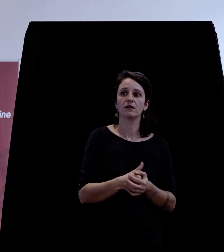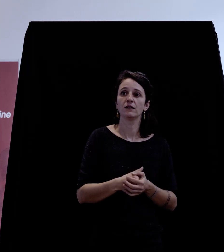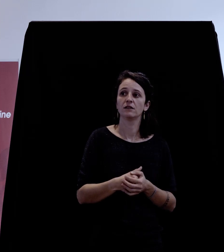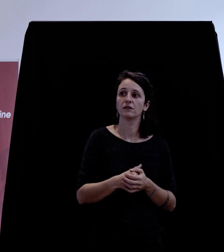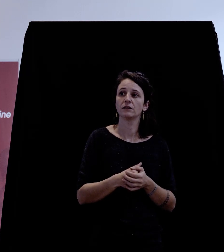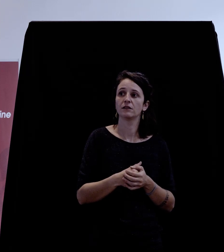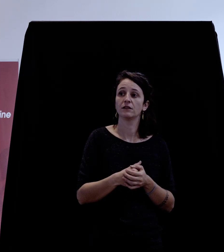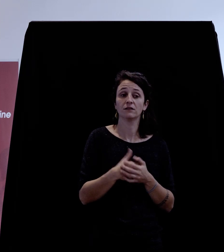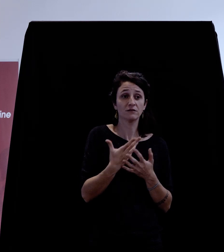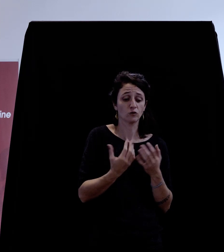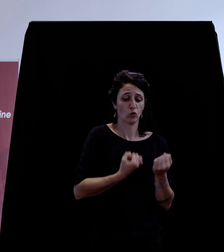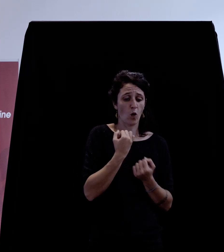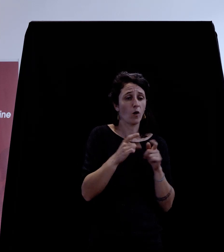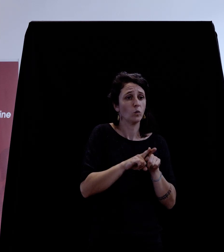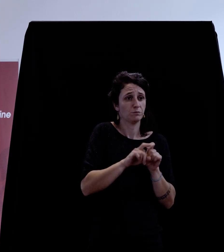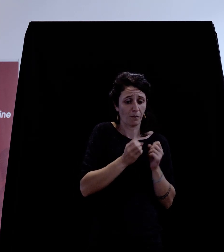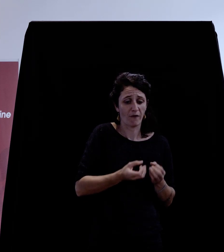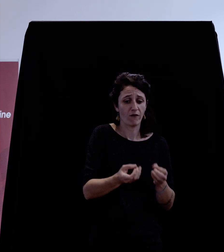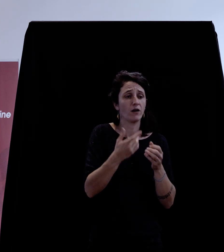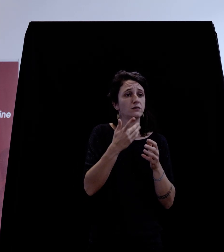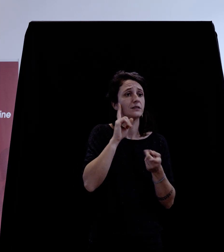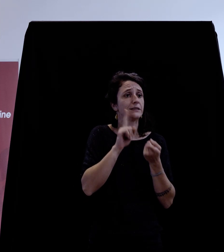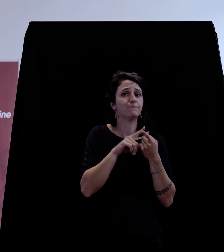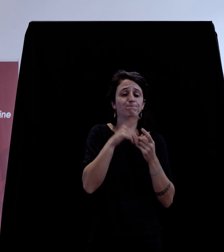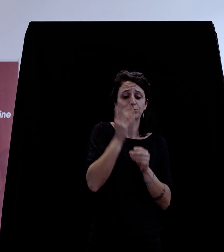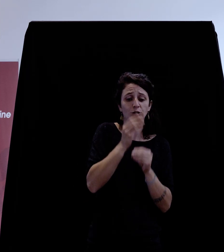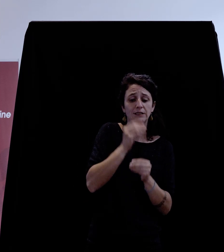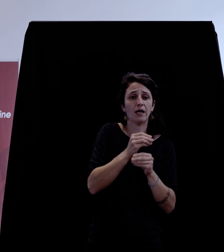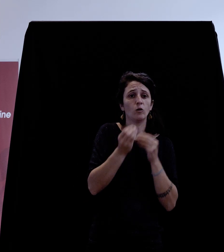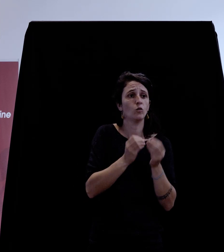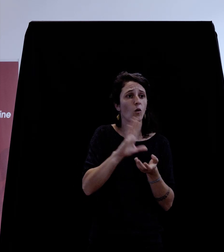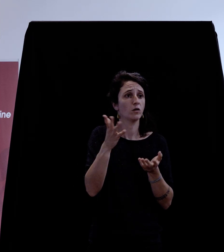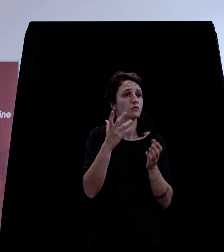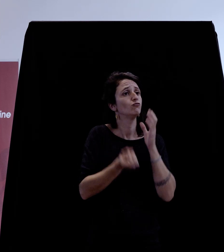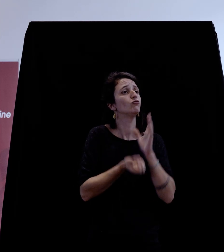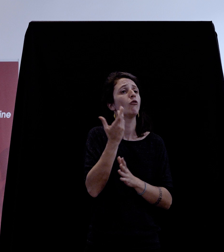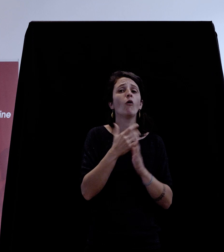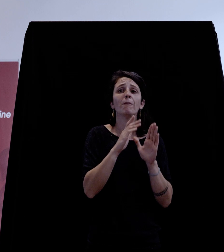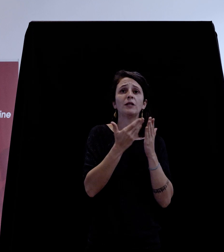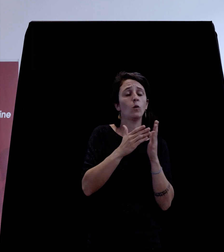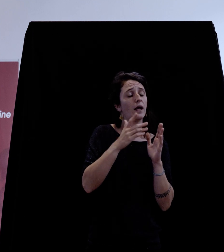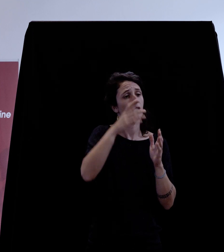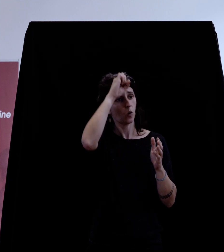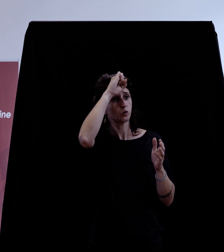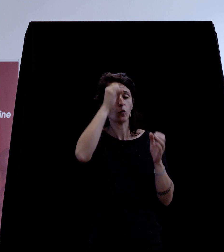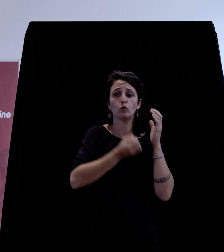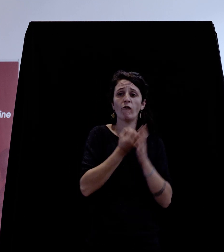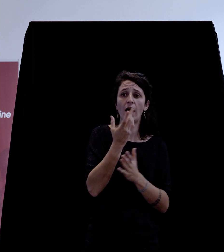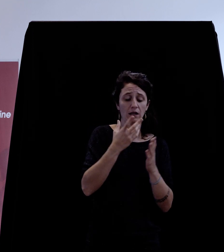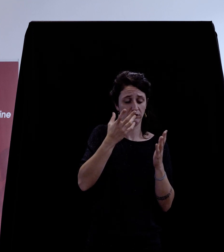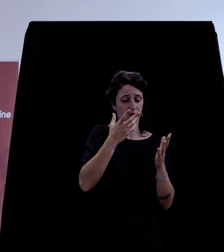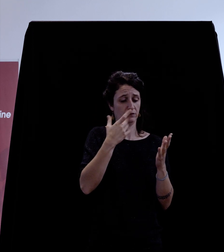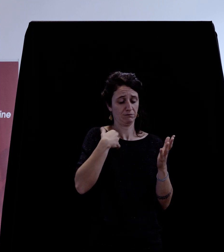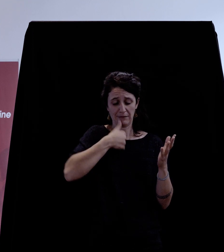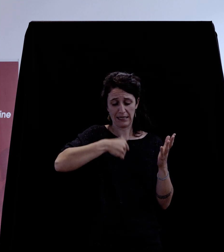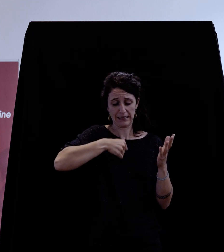get a new textbook and try to learn some new material when you're in pain? Unlikely, right? So the kids tend to